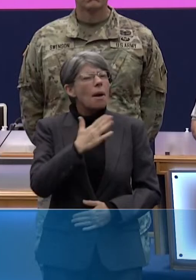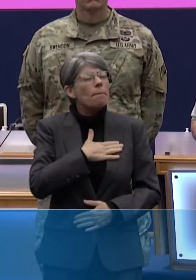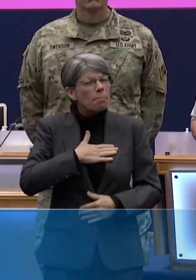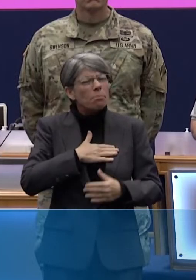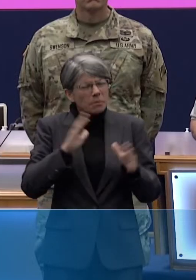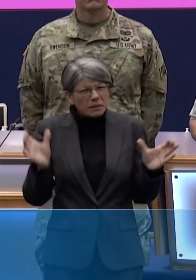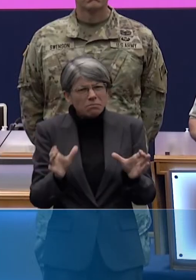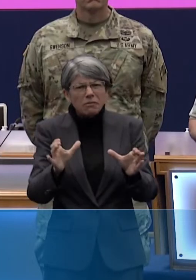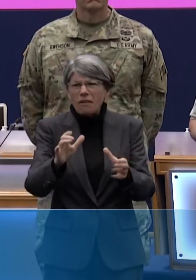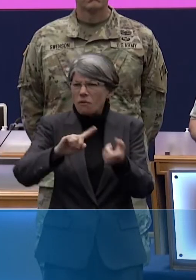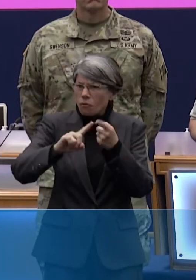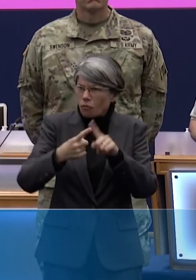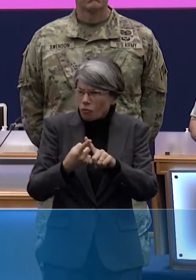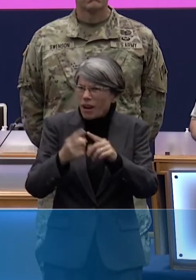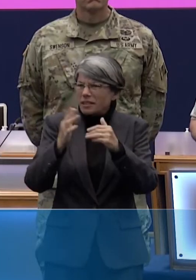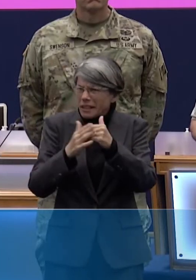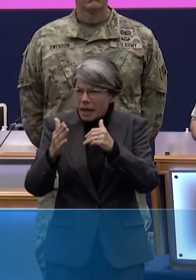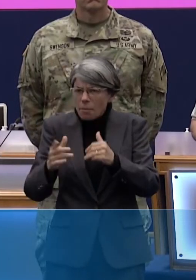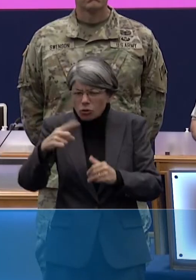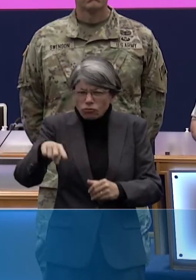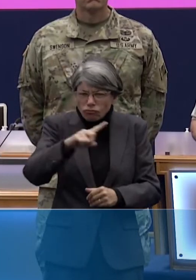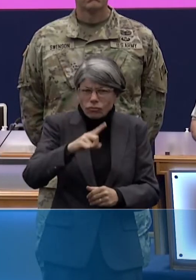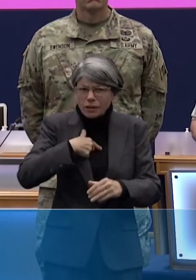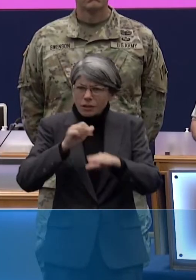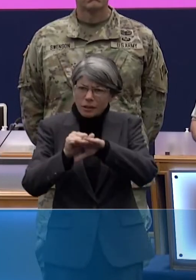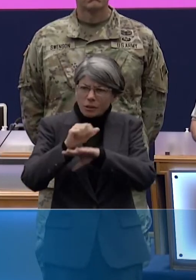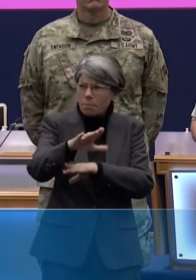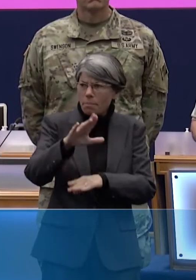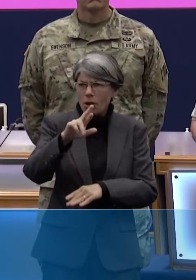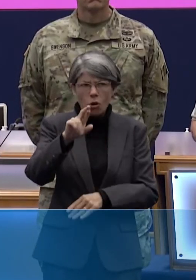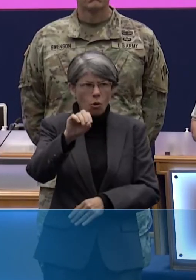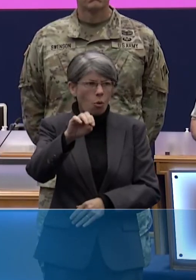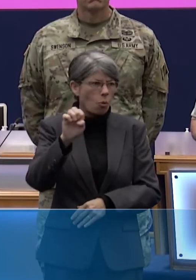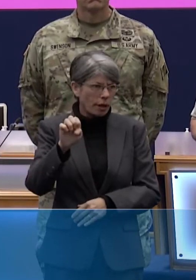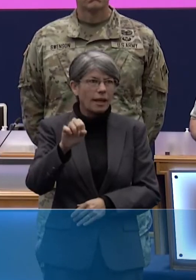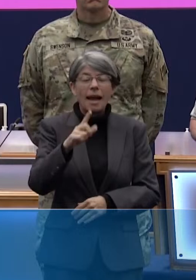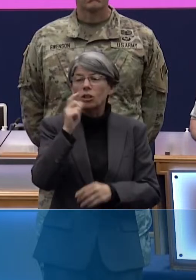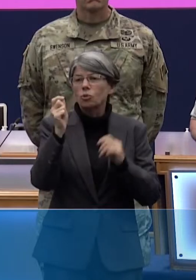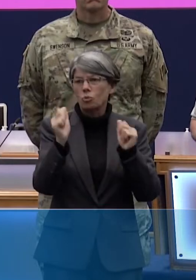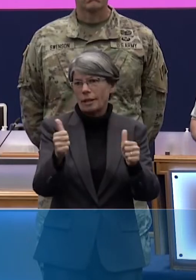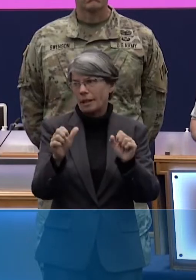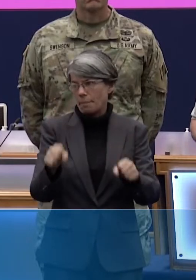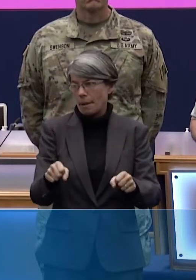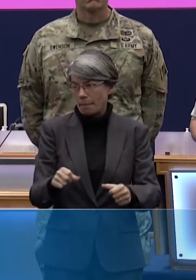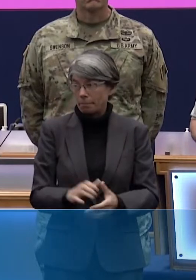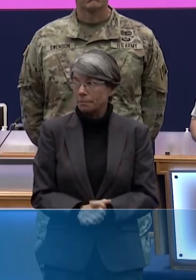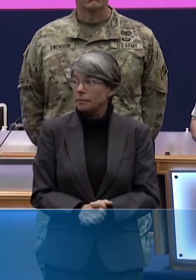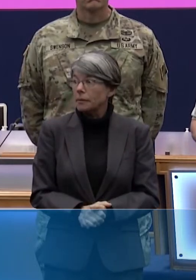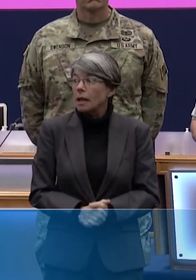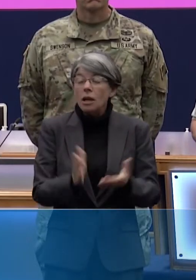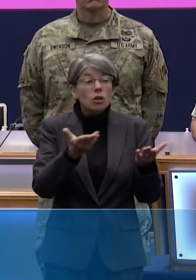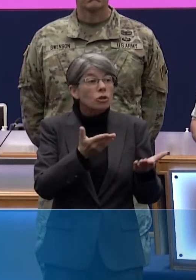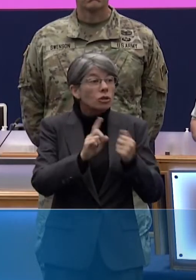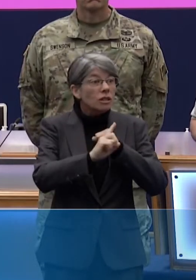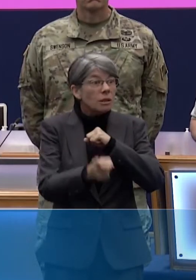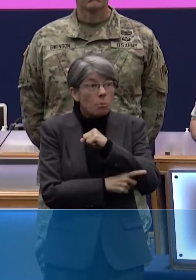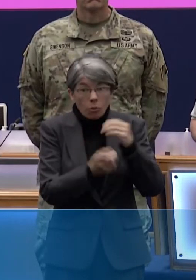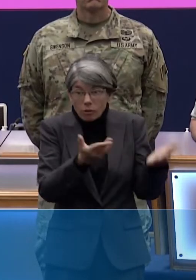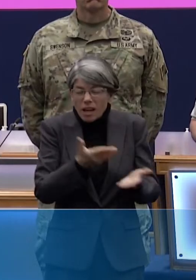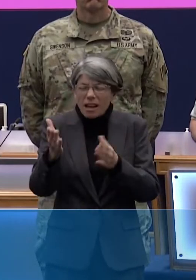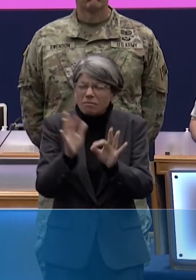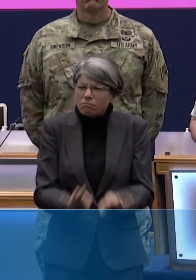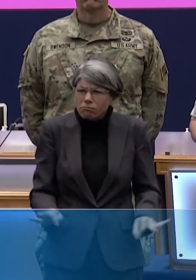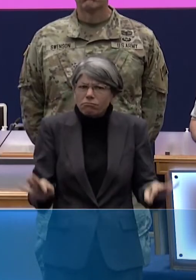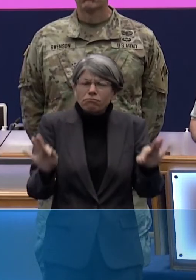to encourage friends and neighbors to submit their right of entry forms as quickly as possible. Debris removal is a crucial